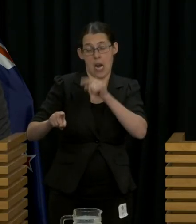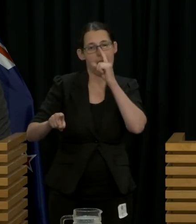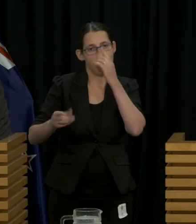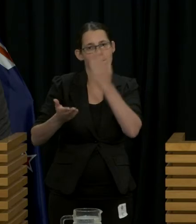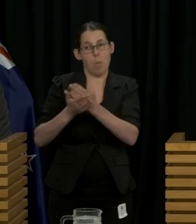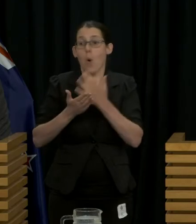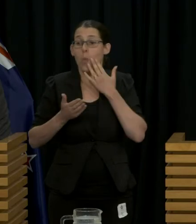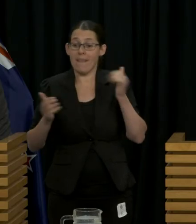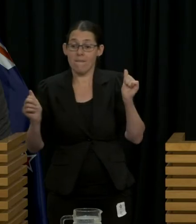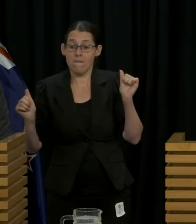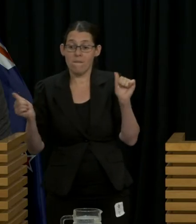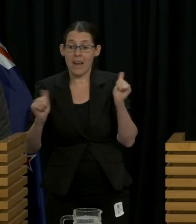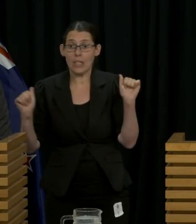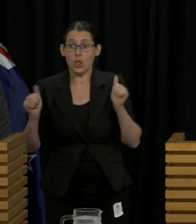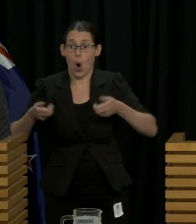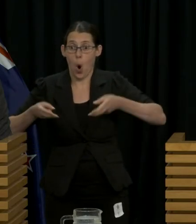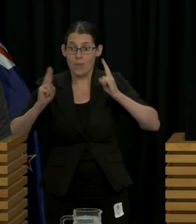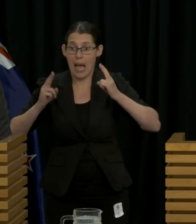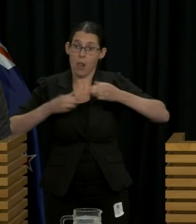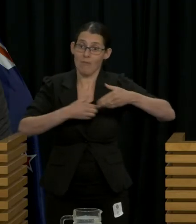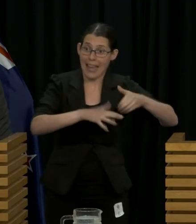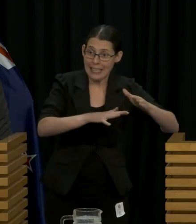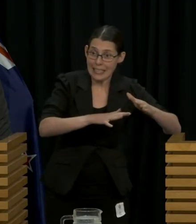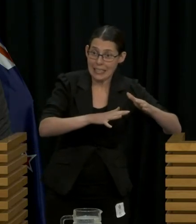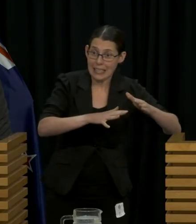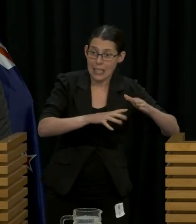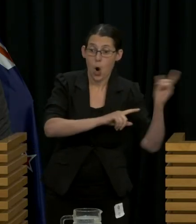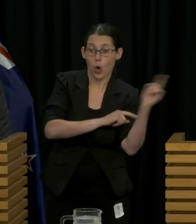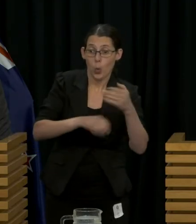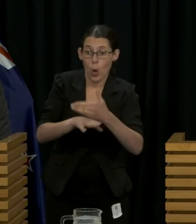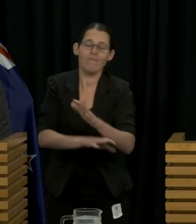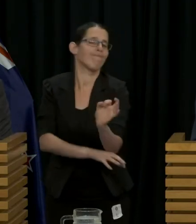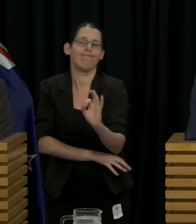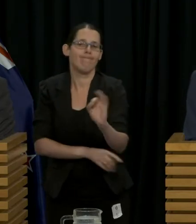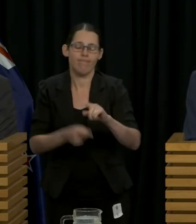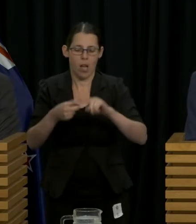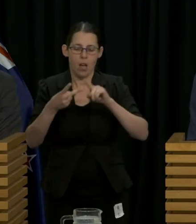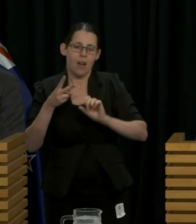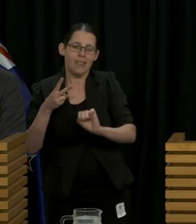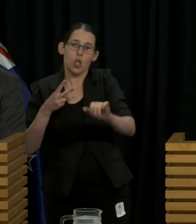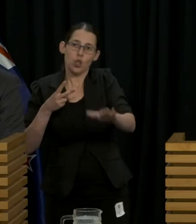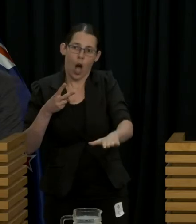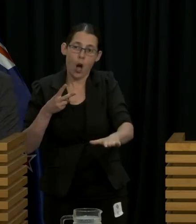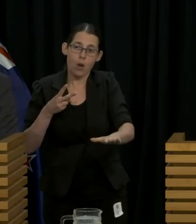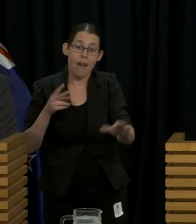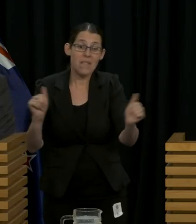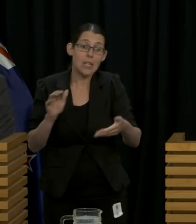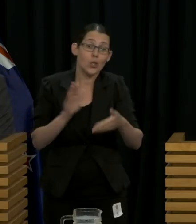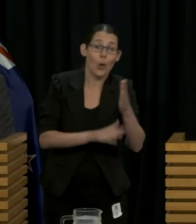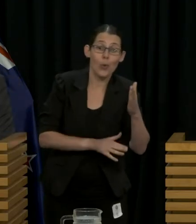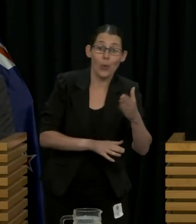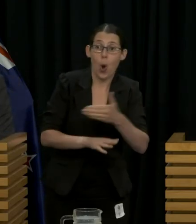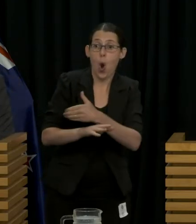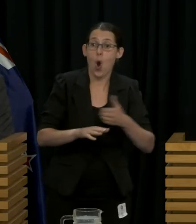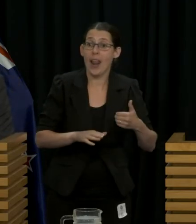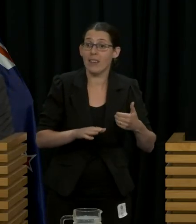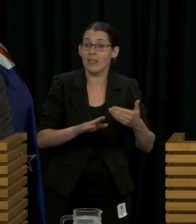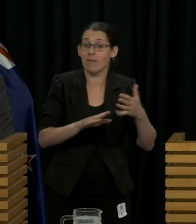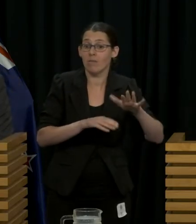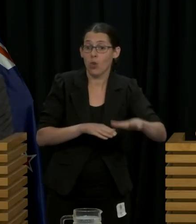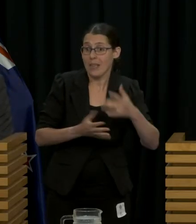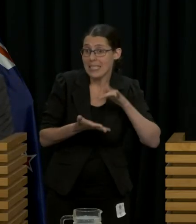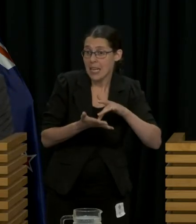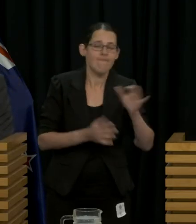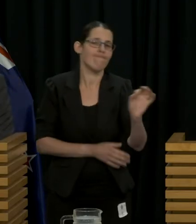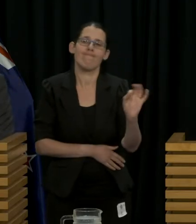isolation, and the child has not been at an early childcare centre. Now, some exposure events, as you will see on the list, are